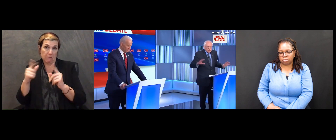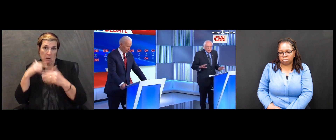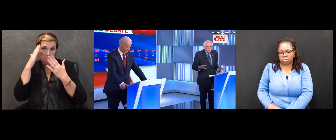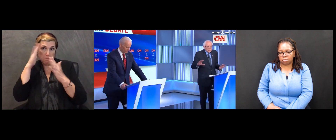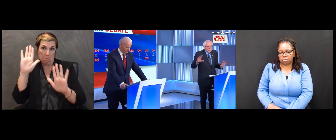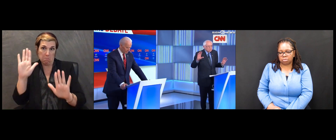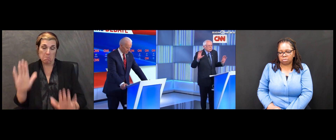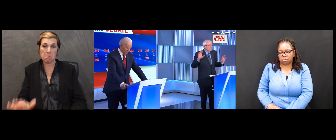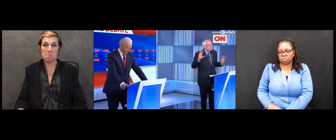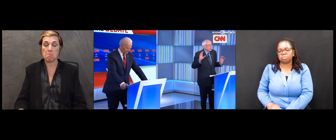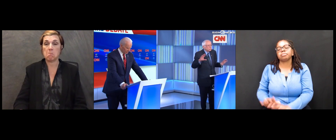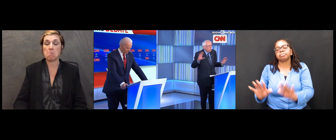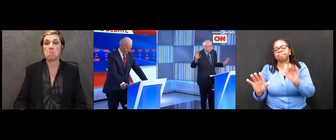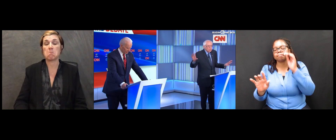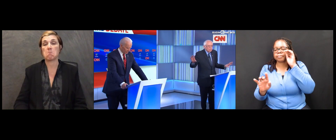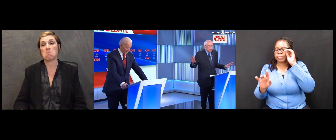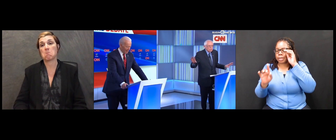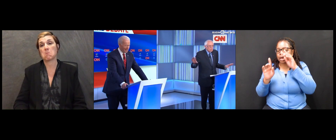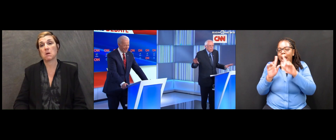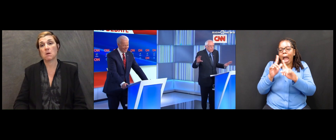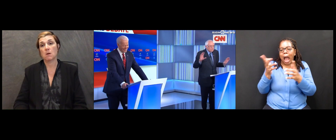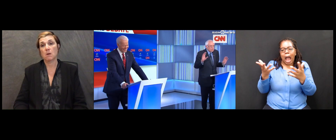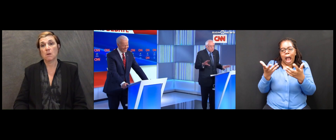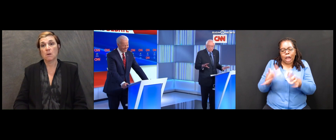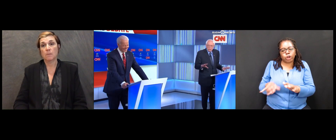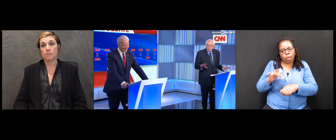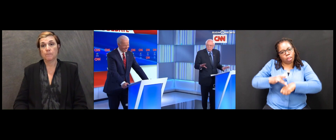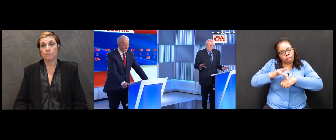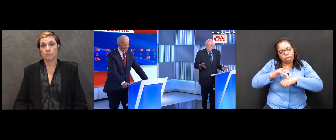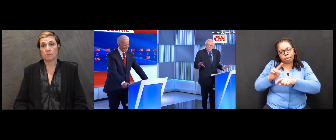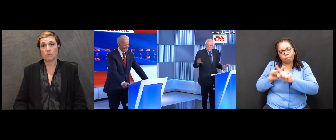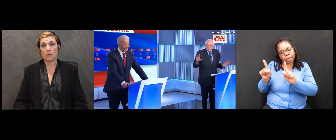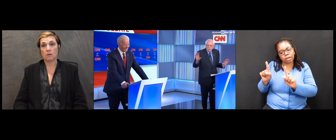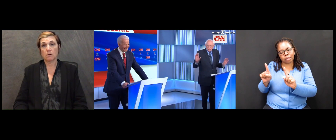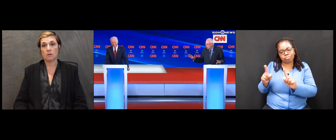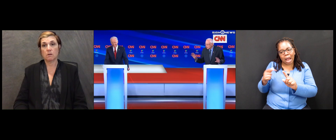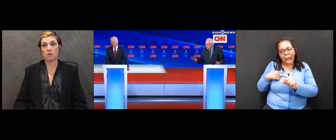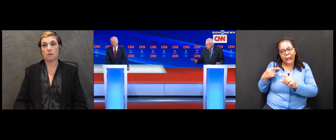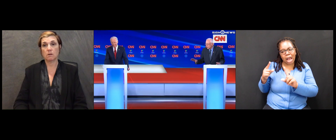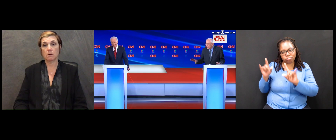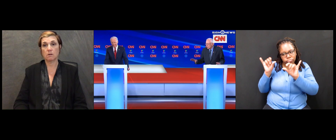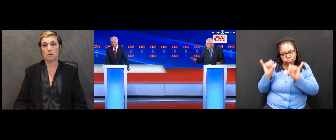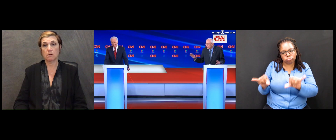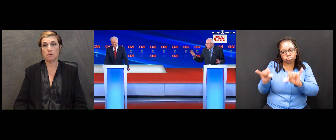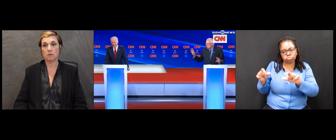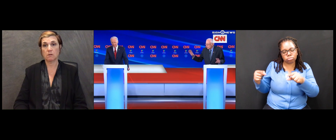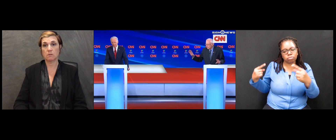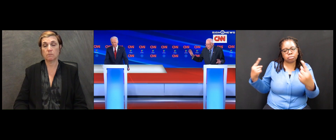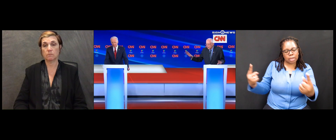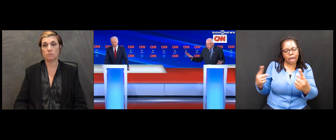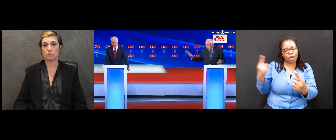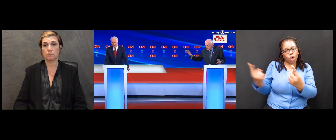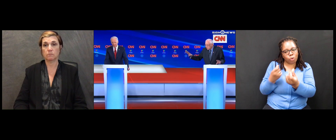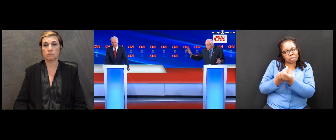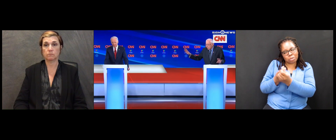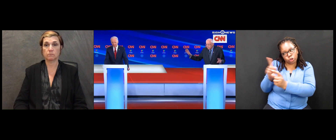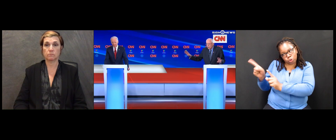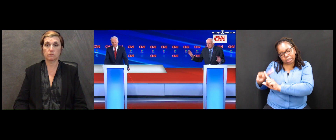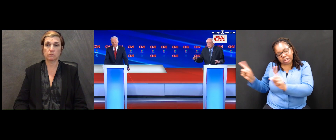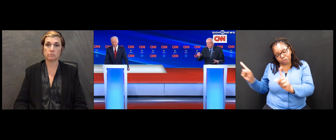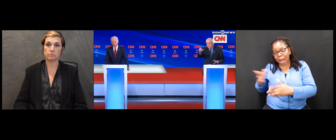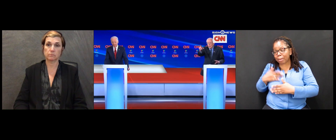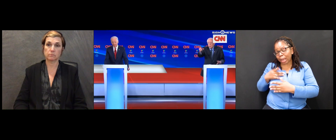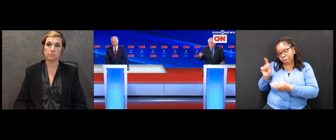of the differences, not to pick a bone here, is I have been consistent. All right. I've always believed in that, and you have not. I'm glad you have